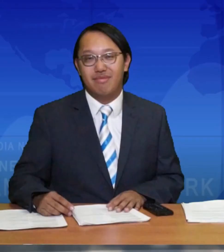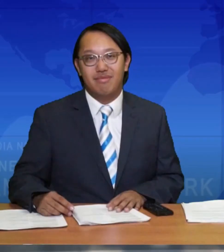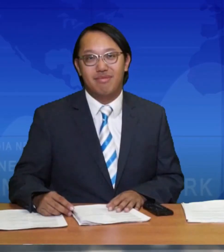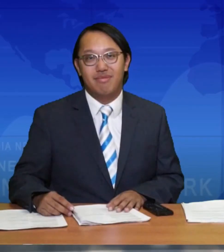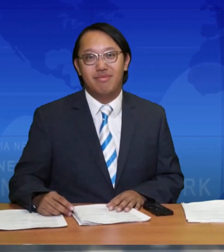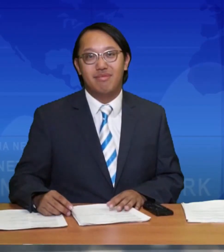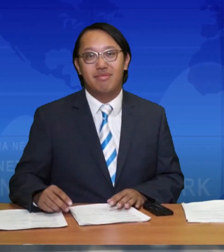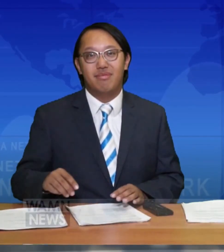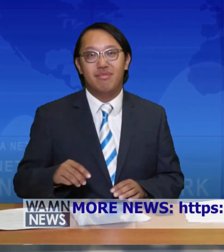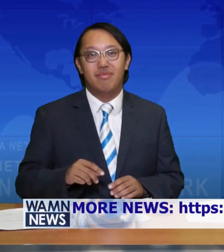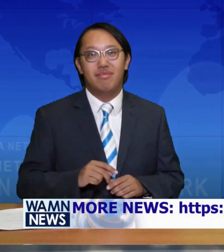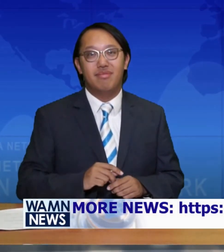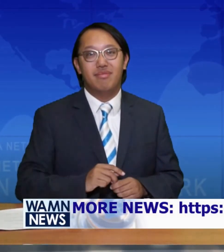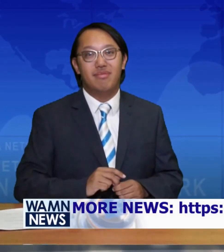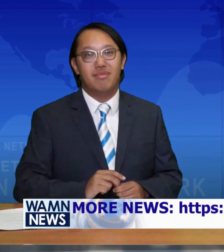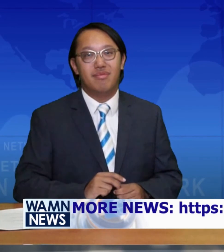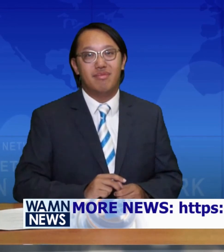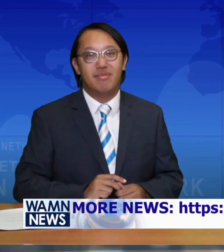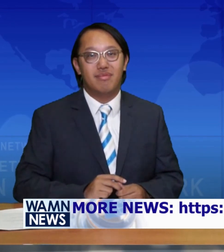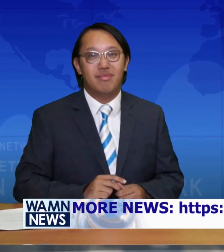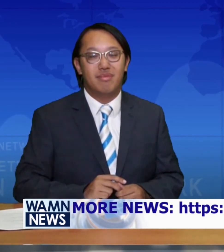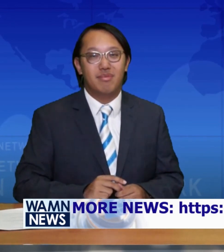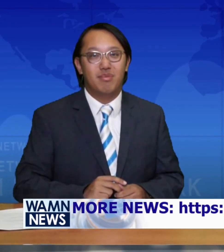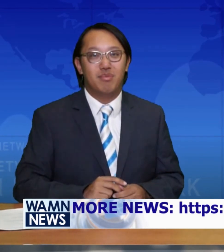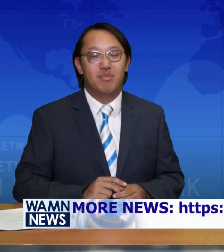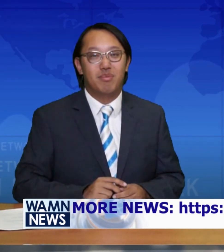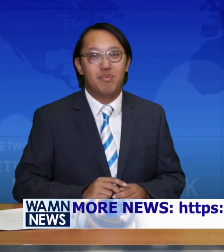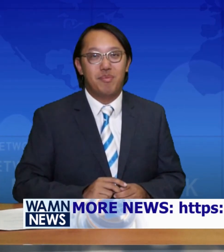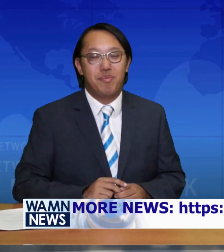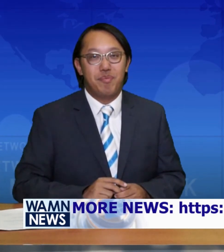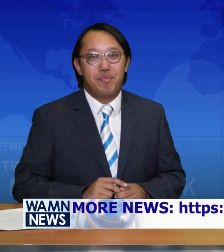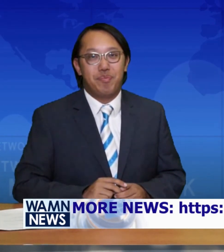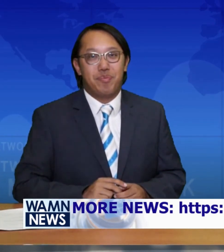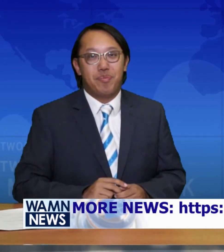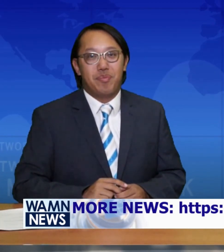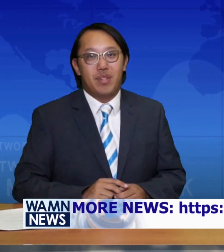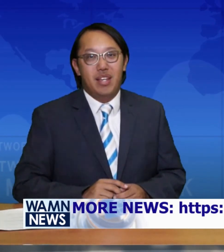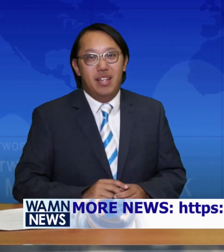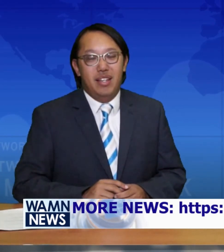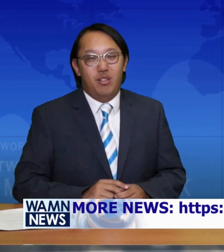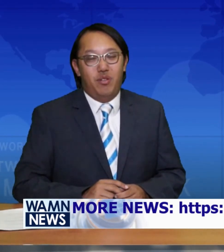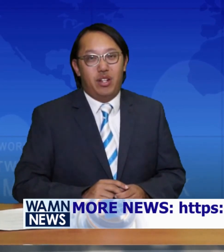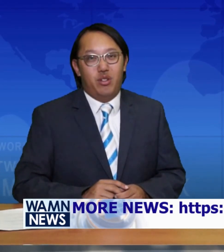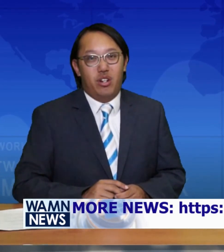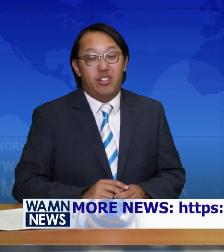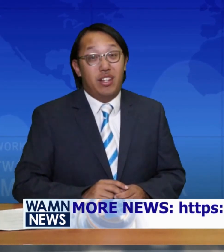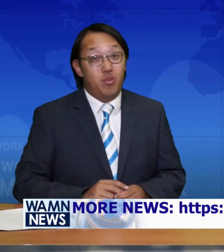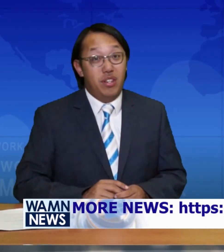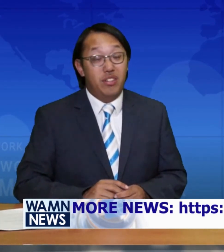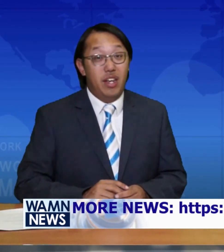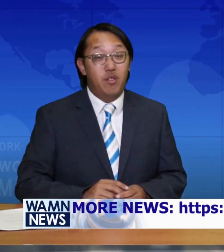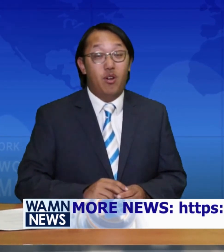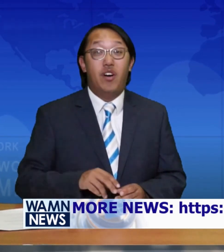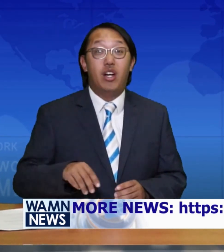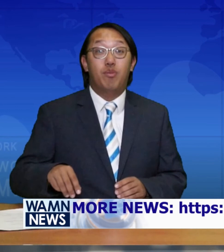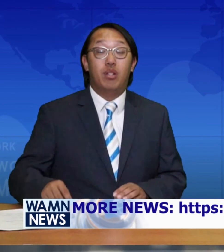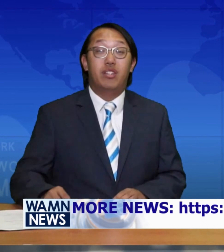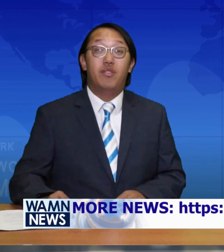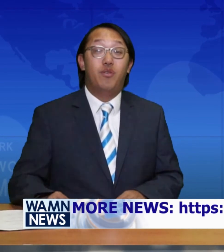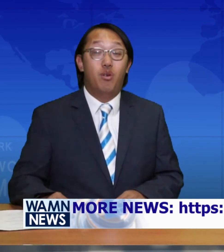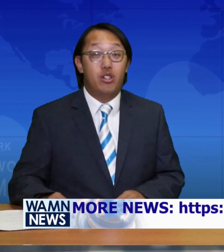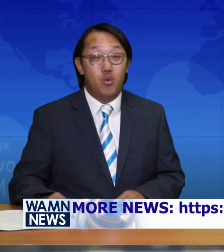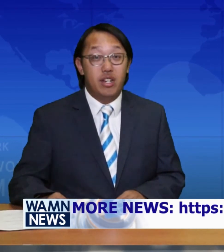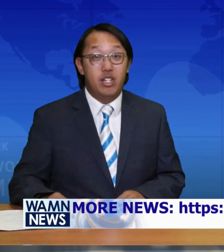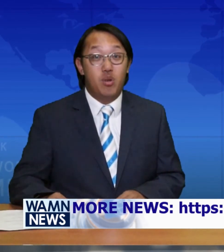unitedwaywa.com.au/donate. And that's our weekly news and current affairs. We have the latest news on our website and social media pages. Don't forget to join us next Wednesday for our final